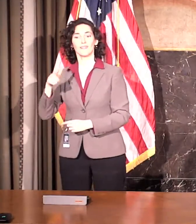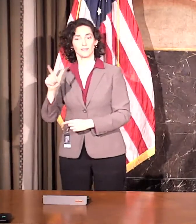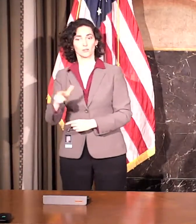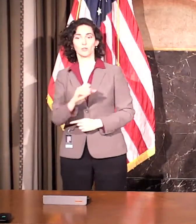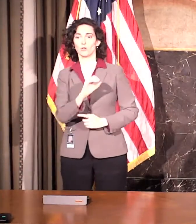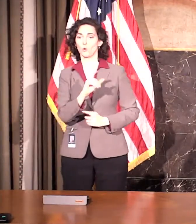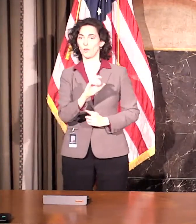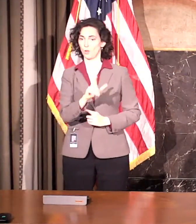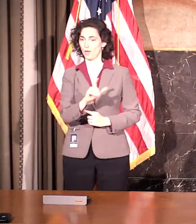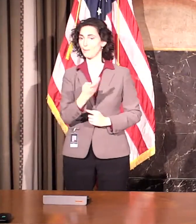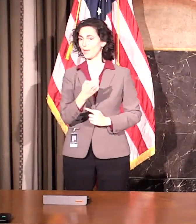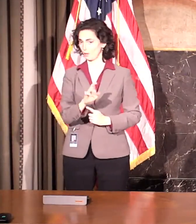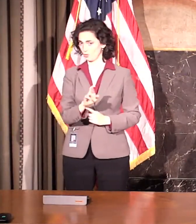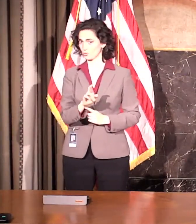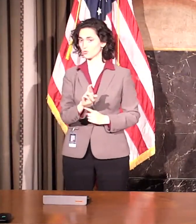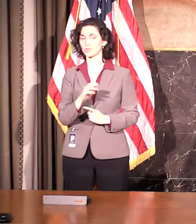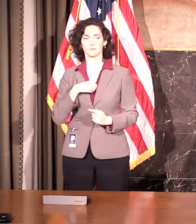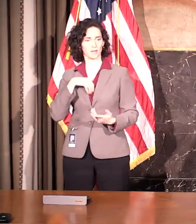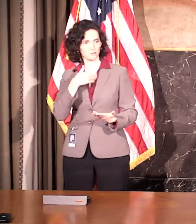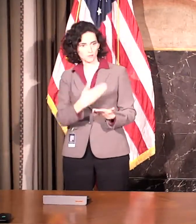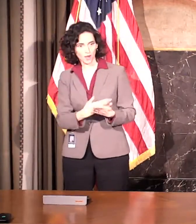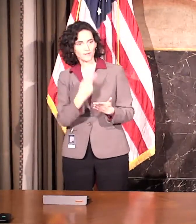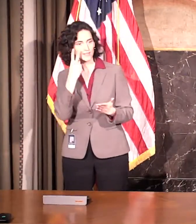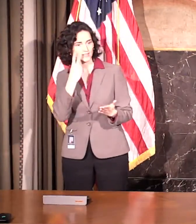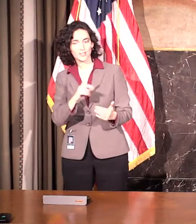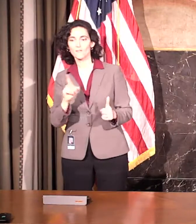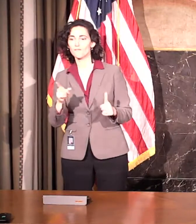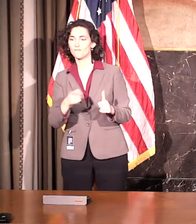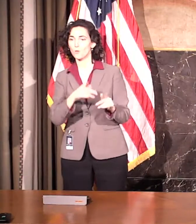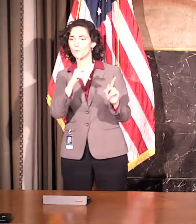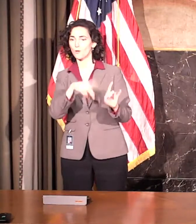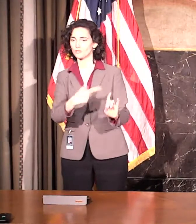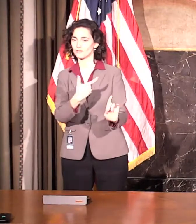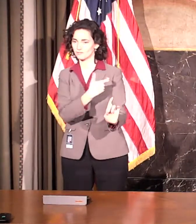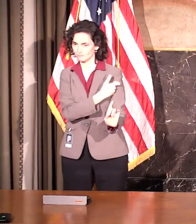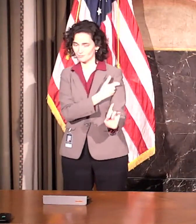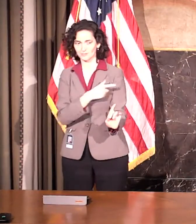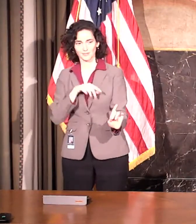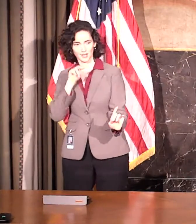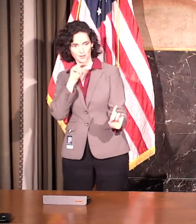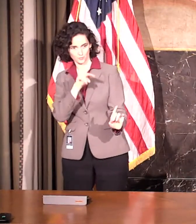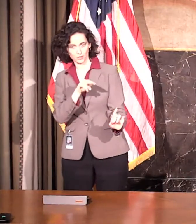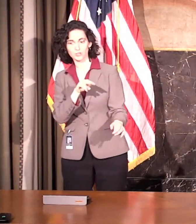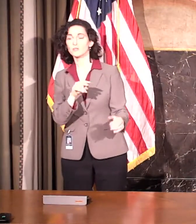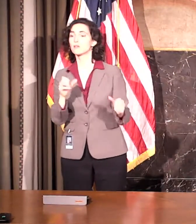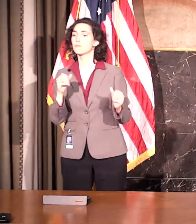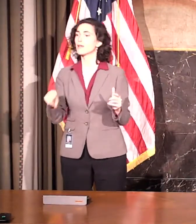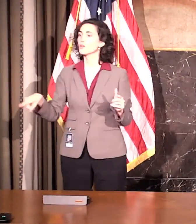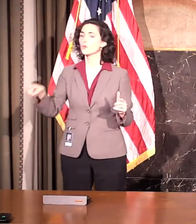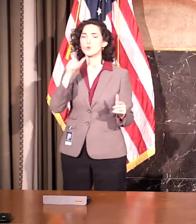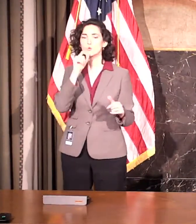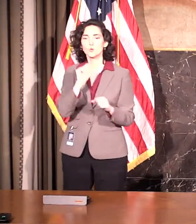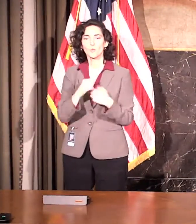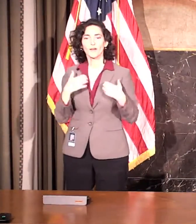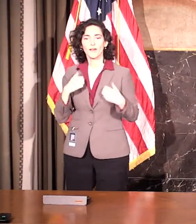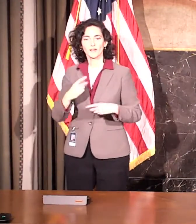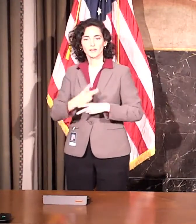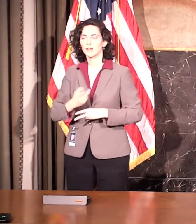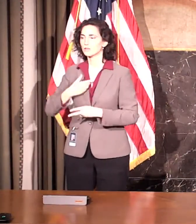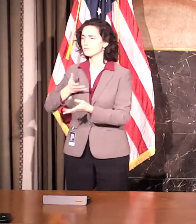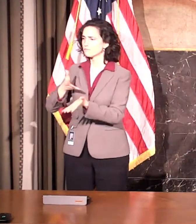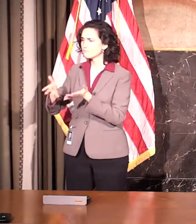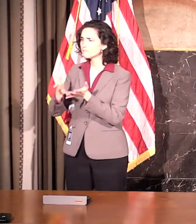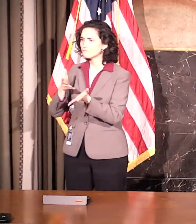they distributed their first shots. And I was able to talk to a lot of healthcare workers who